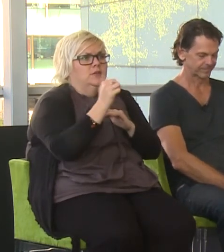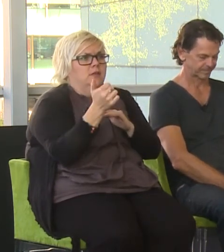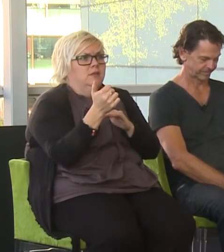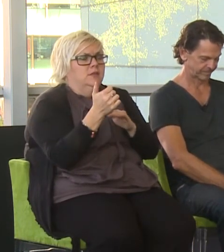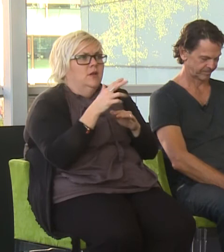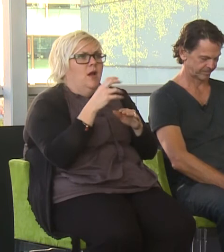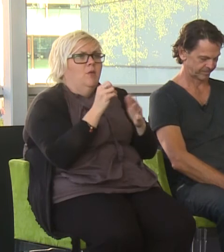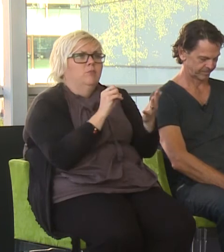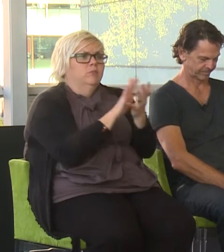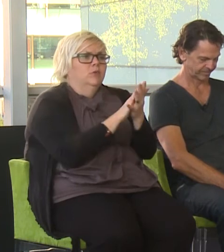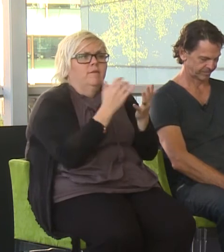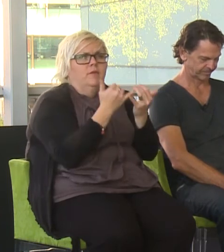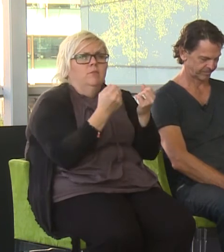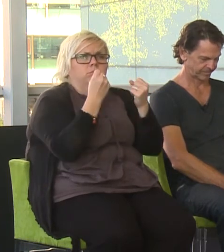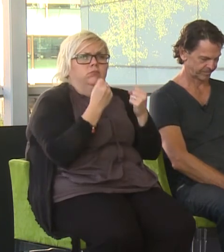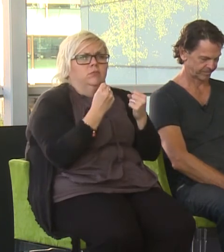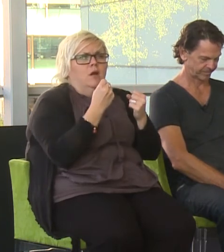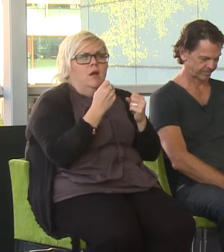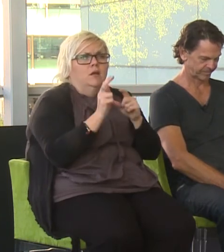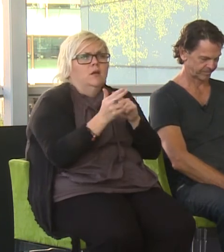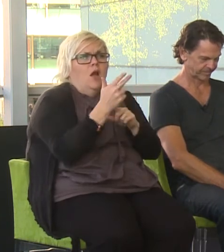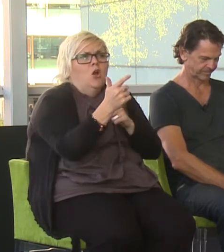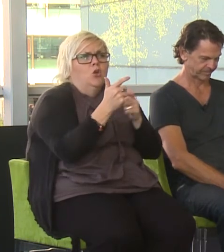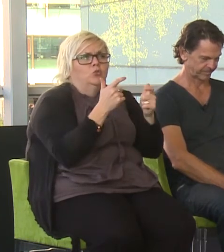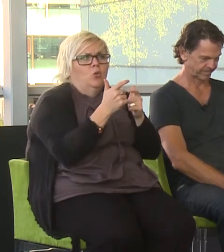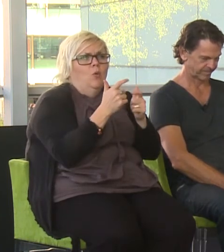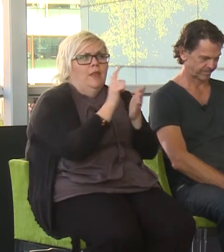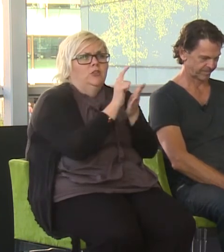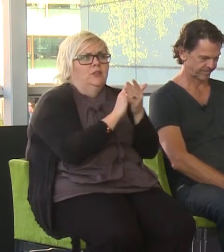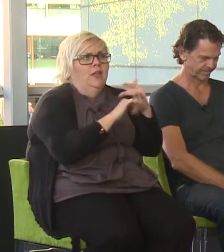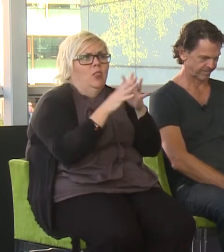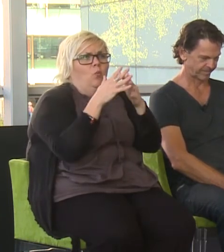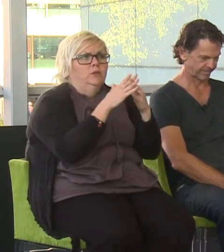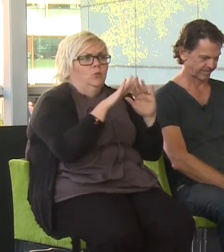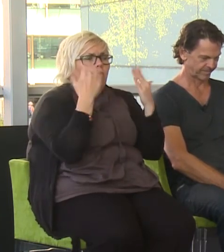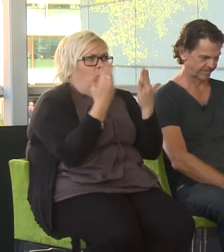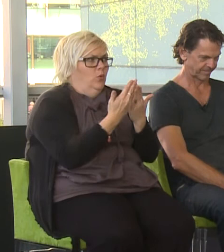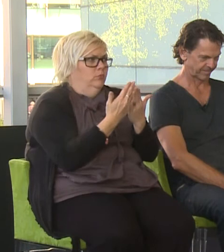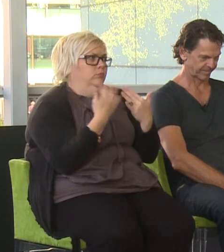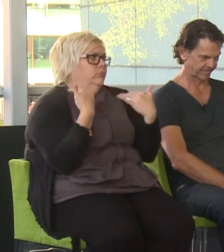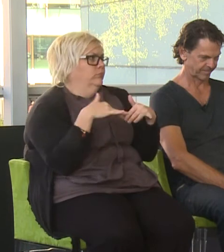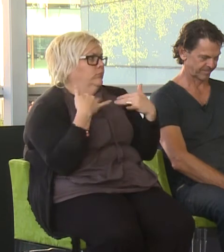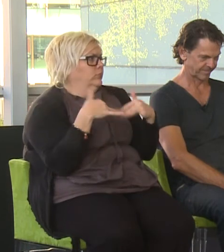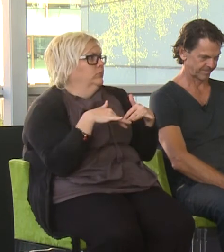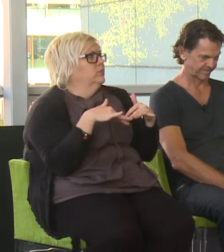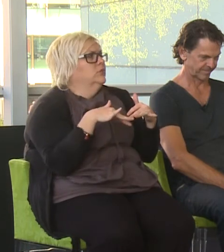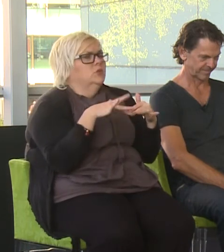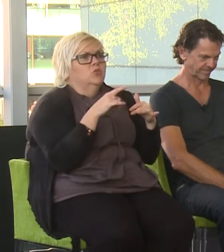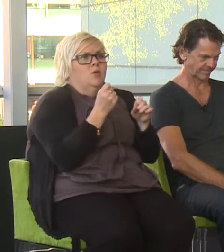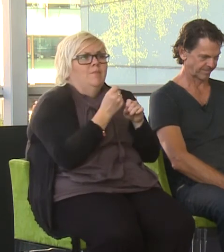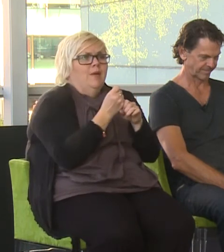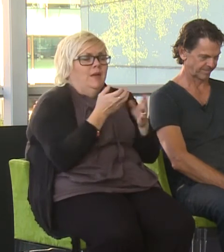some of the toughest gun control legislation in the Western world, making access to contemporary firearms particularly